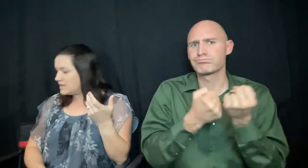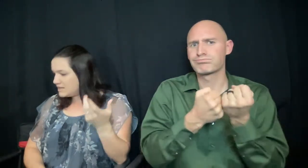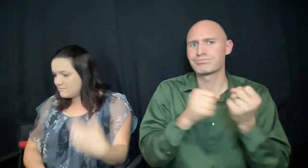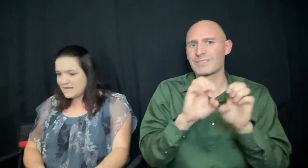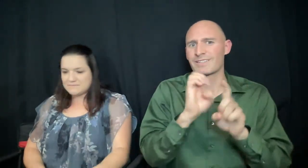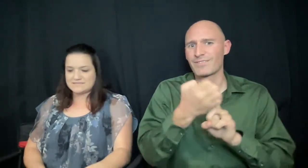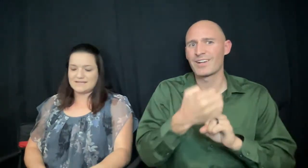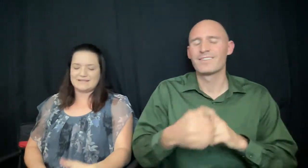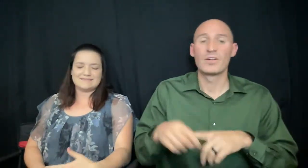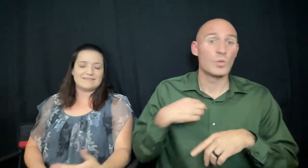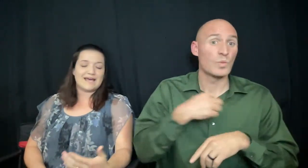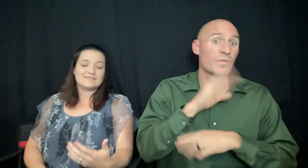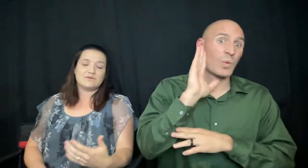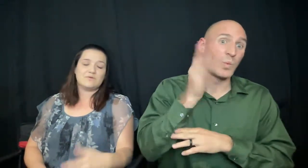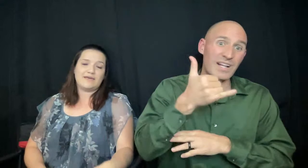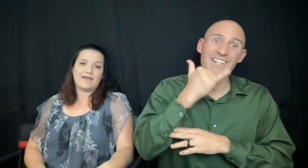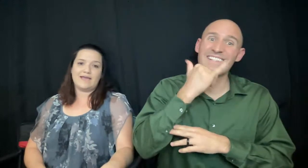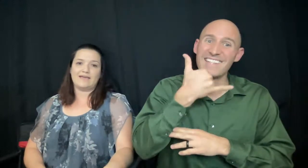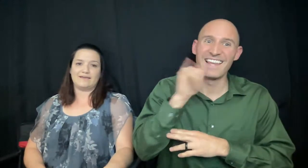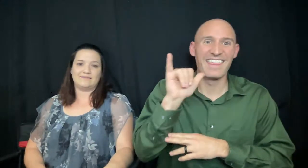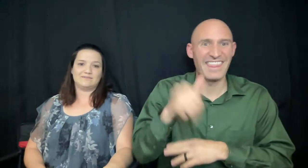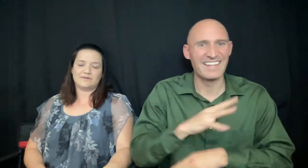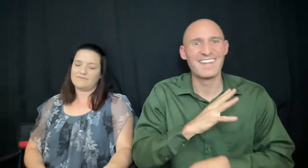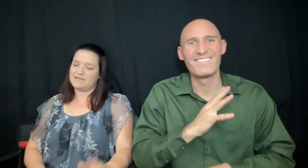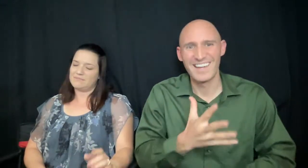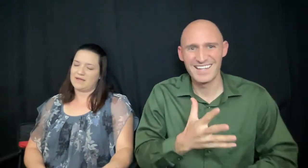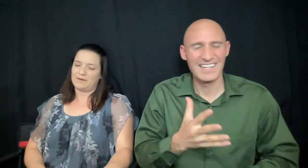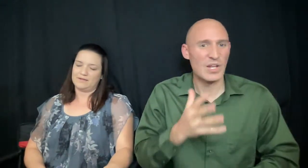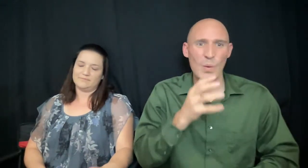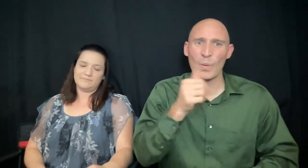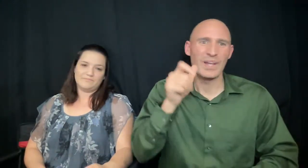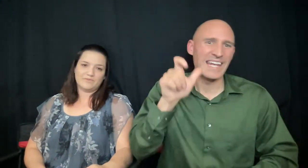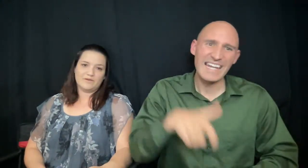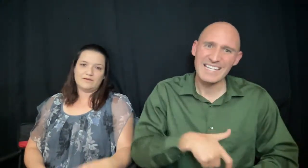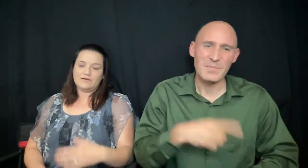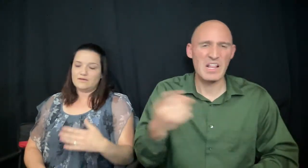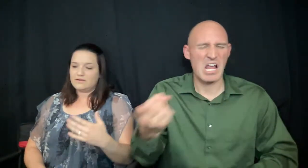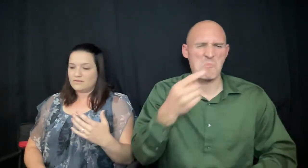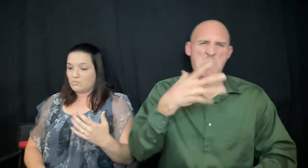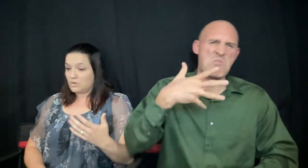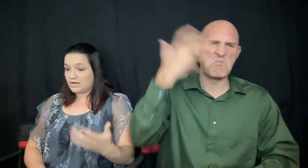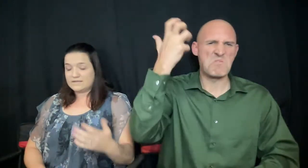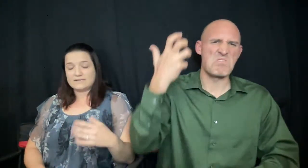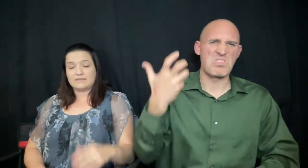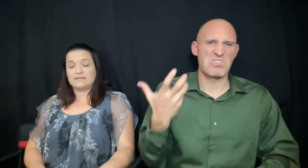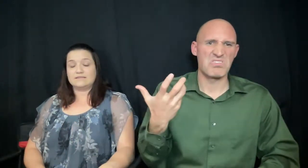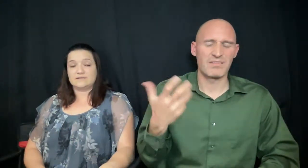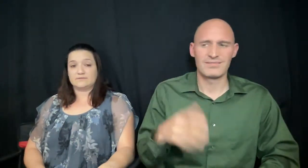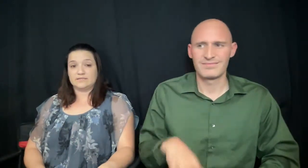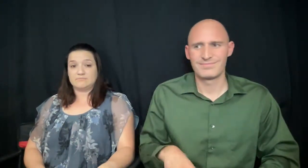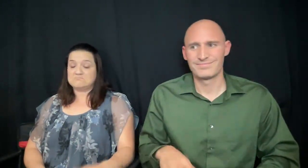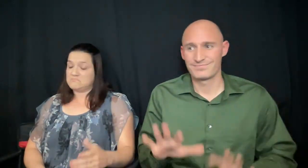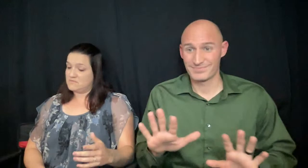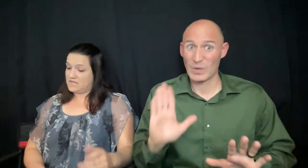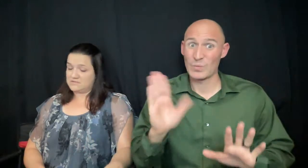to make mistakes. That's okay. Don't have to get mad about it. We're going to sign things differently. That's